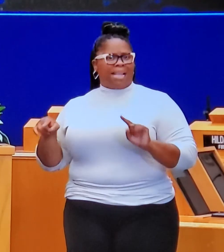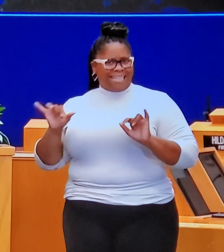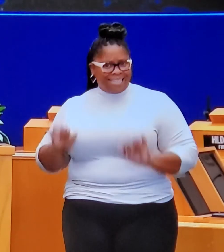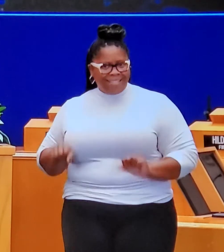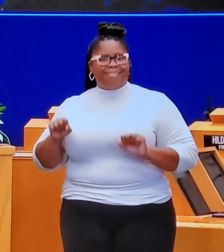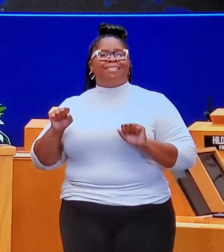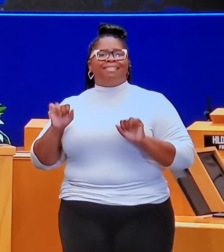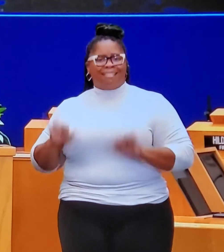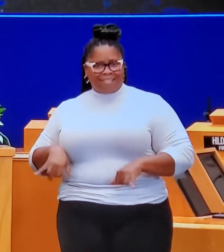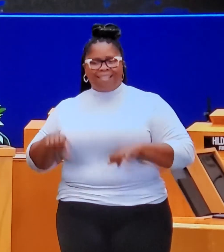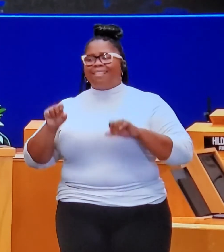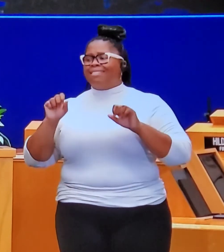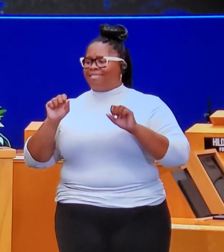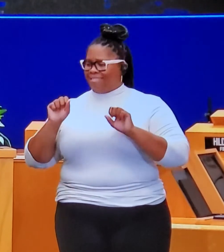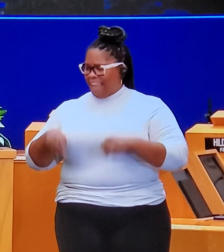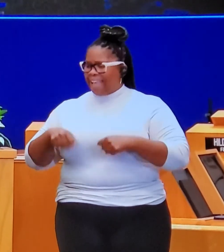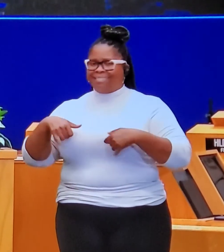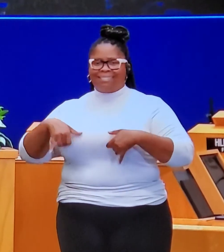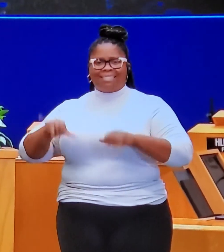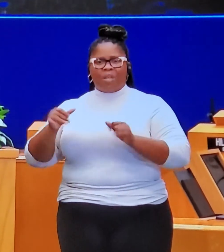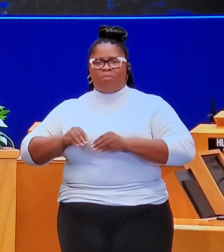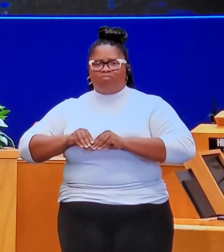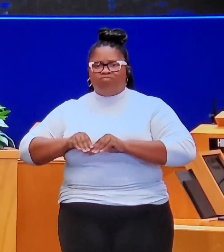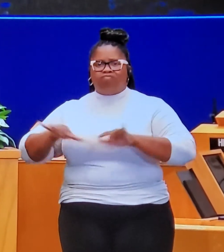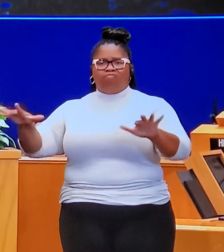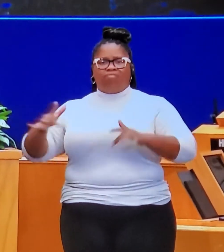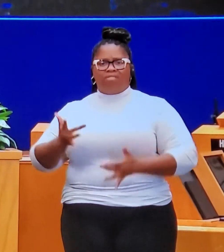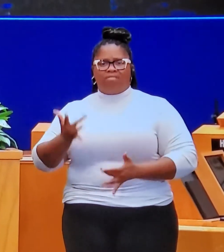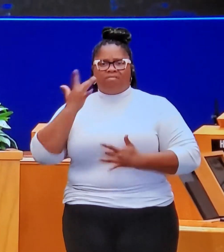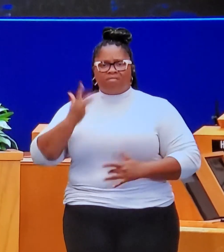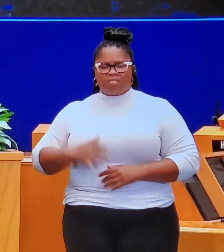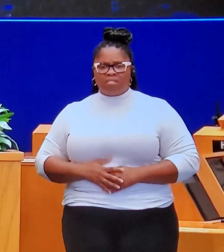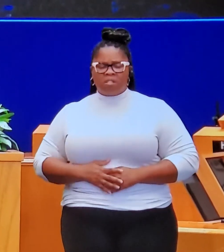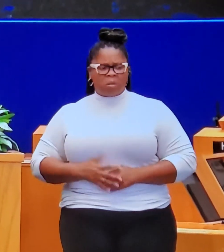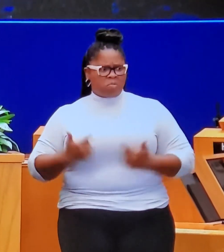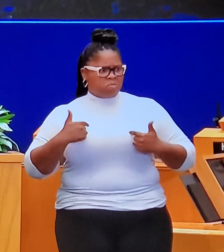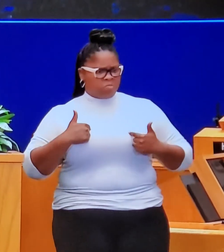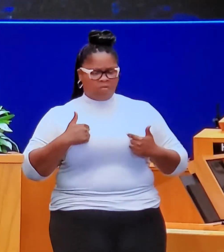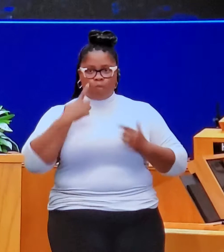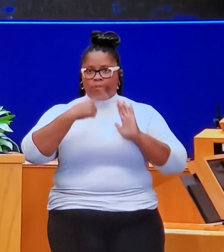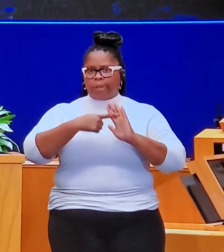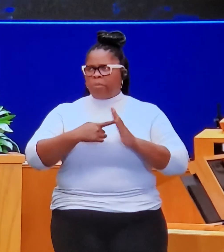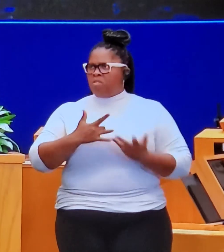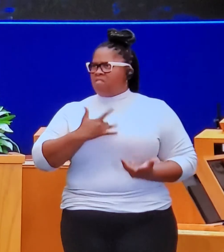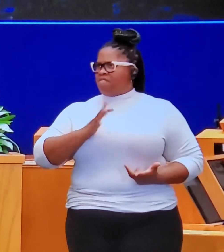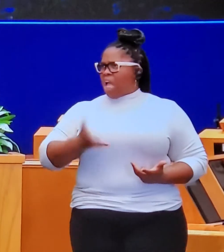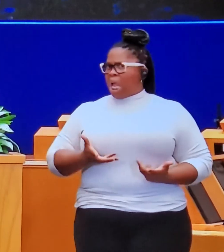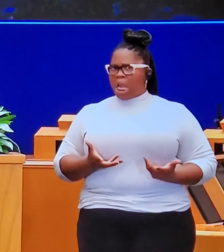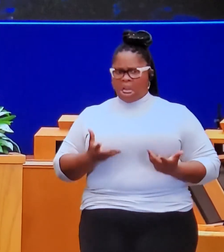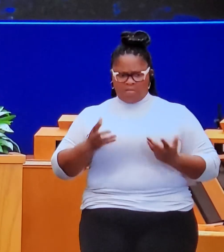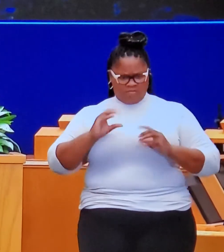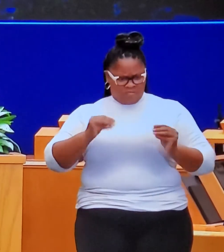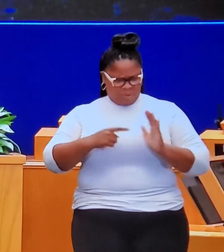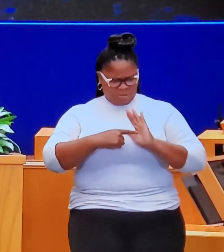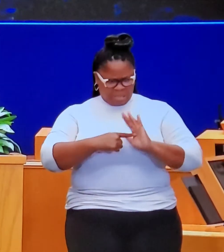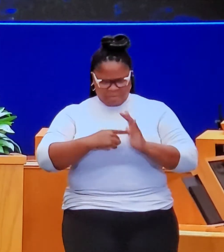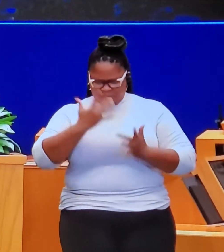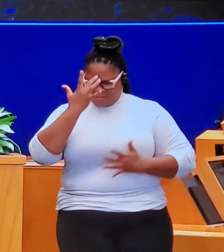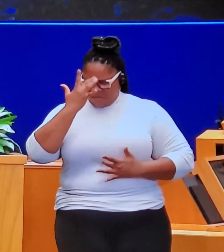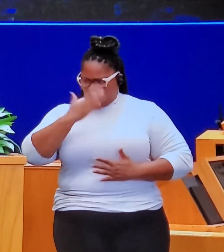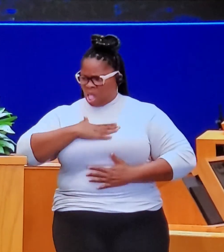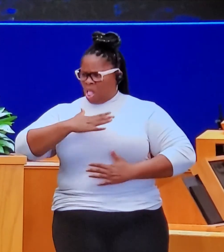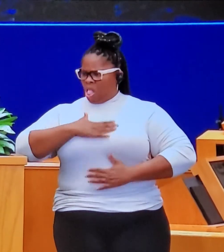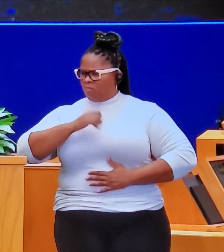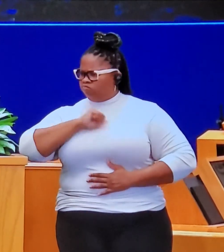spread the infection. So they don't feel sick, they don't think they're sick, they have no signs or symptoms of